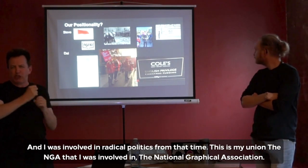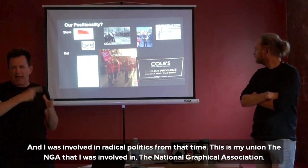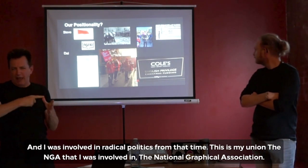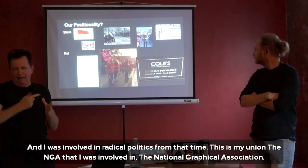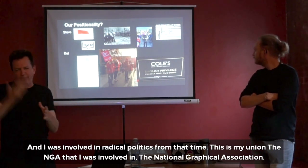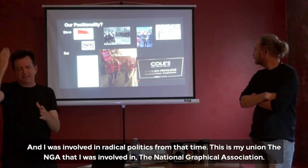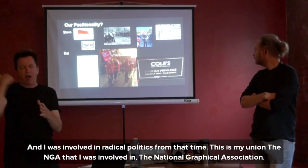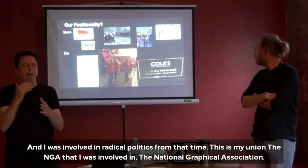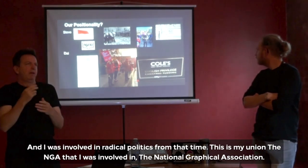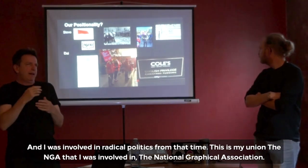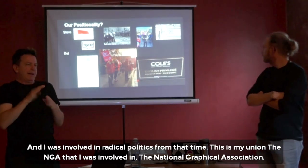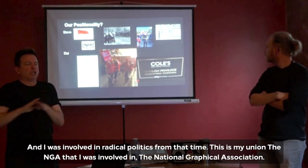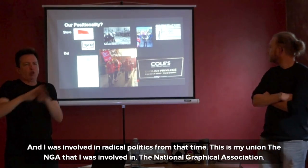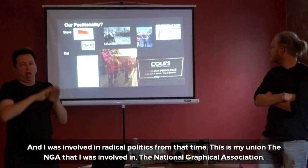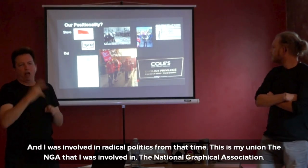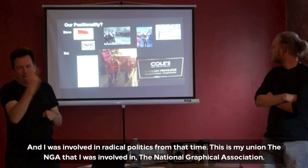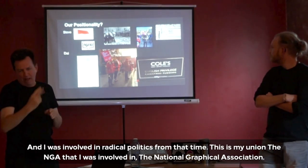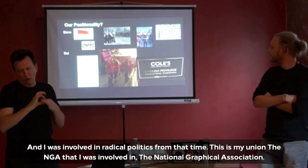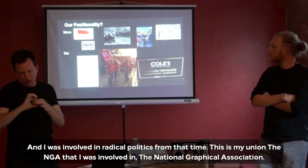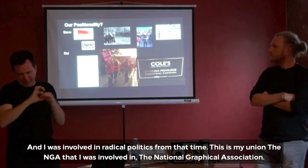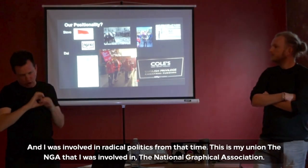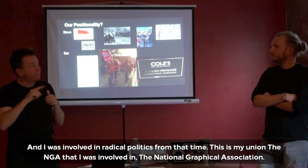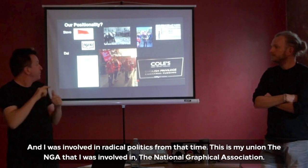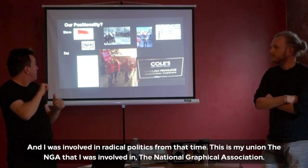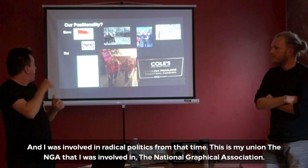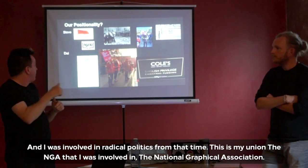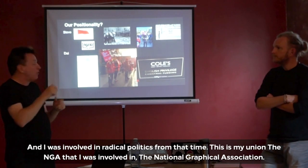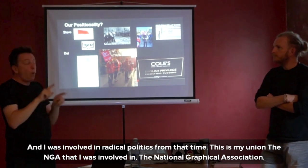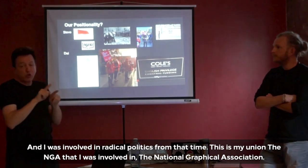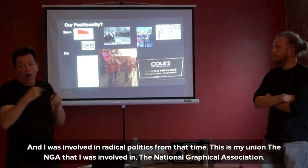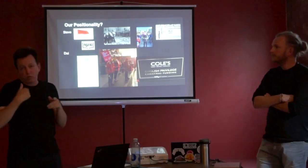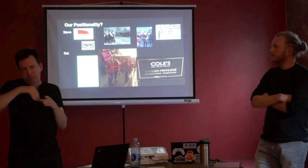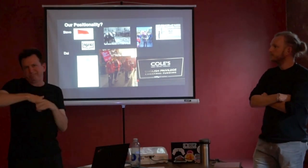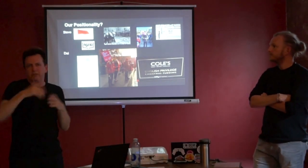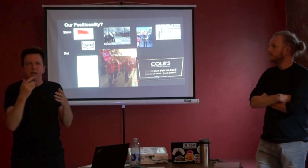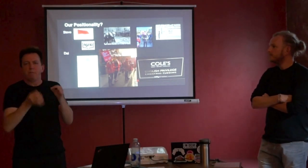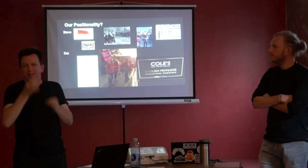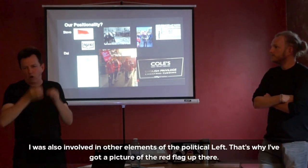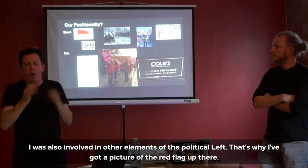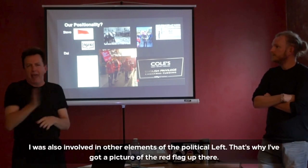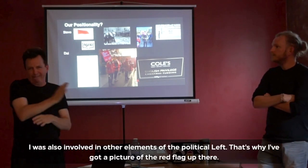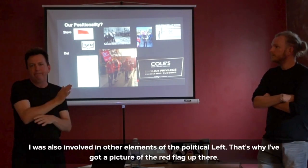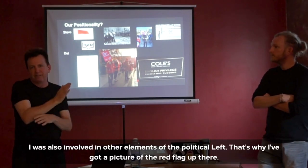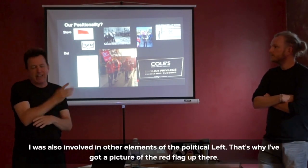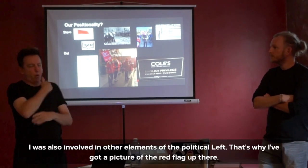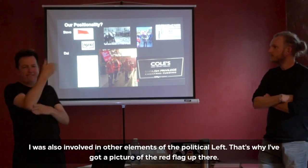the NGA, that I was involved in at the time, the National Graphical Association. I was also involved in